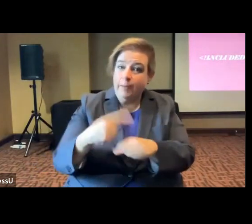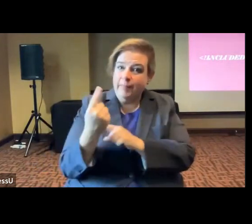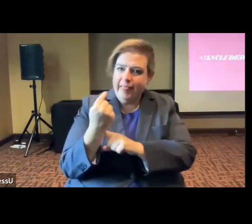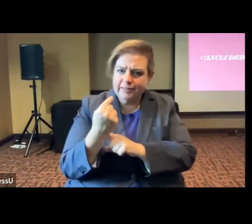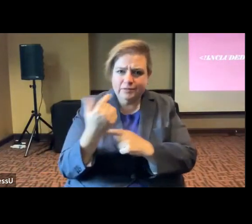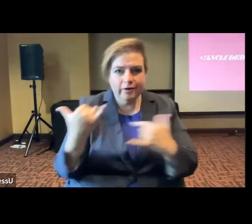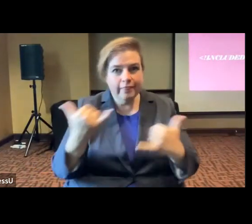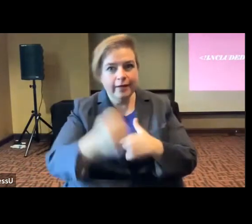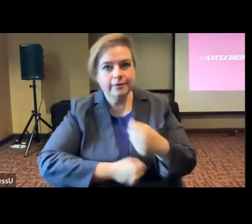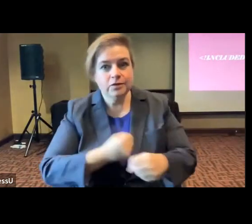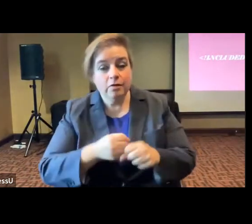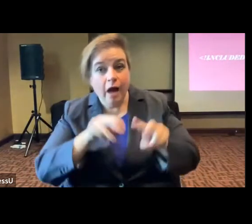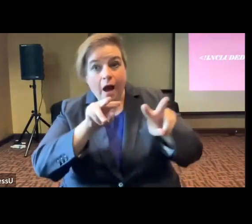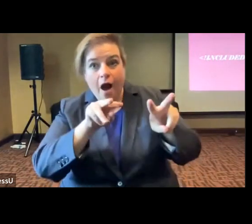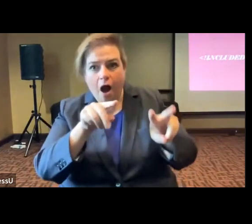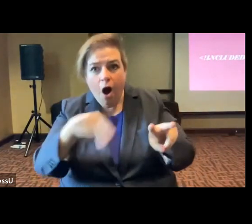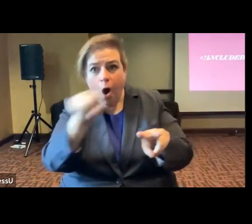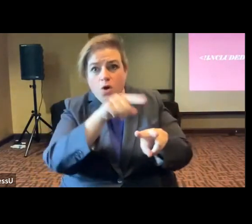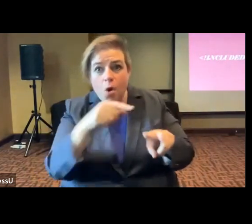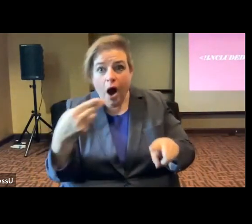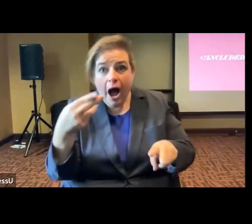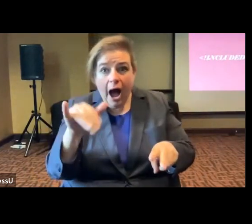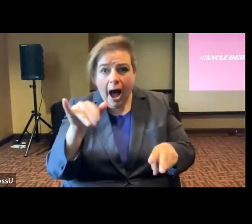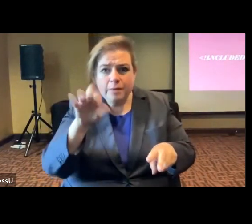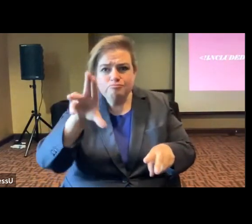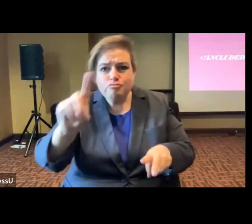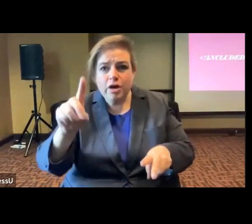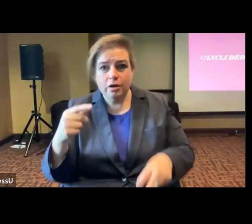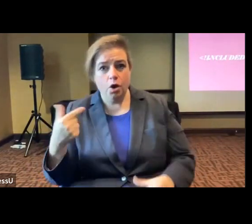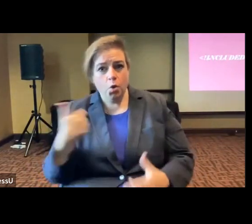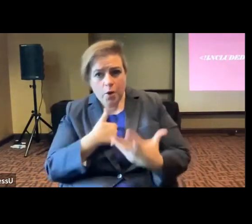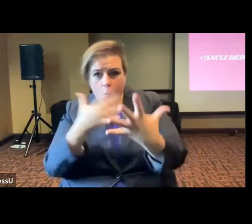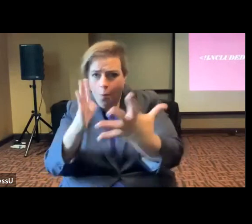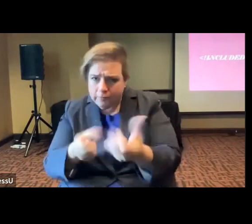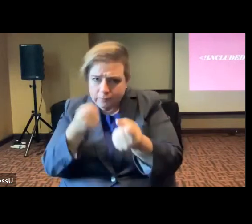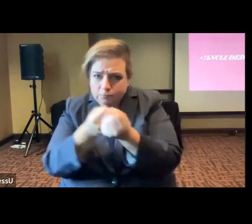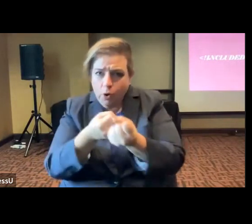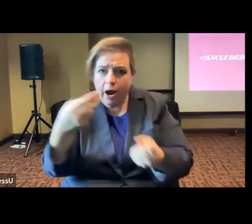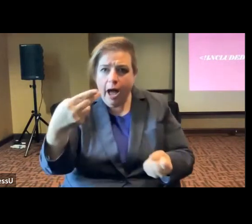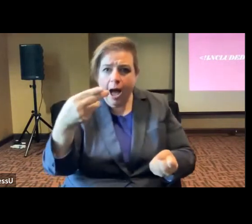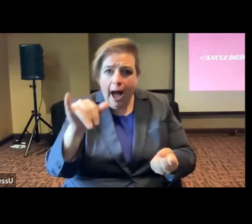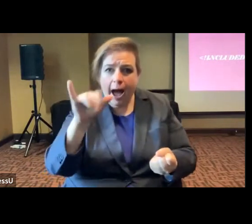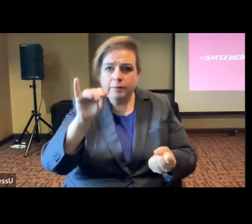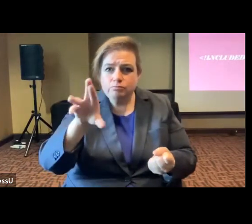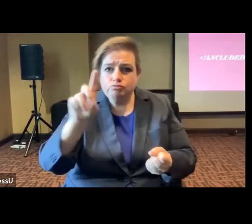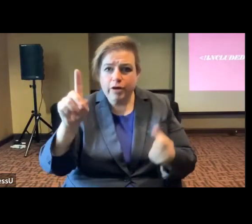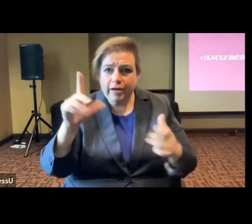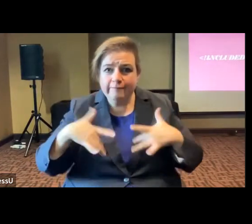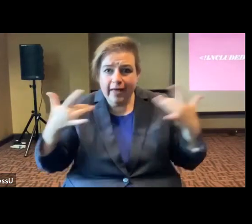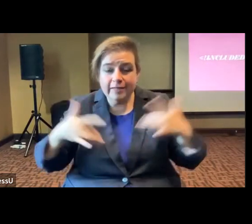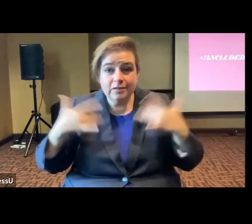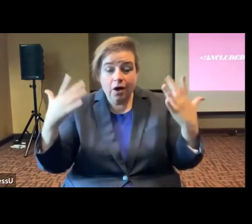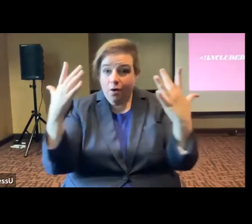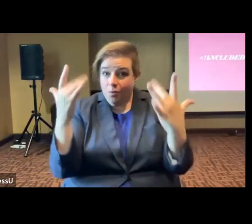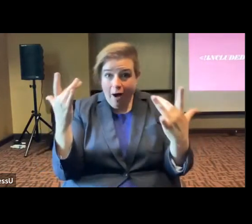This year, they were like, y'all are doing hybrid? We want to support hybrid events because of the fact